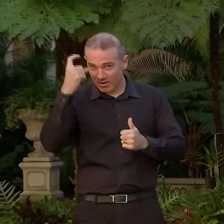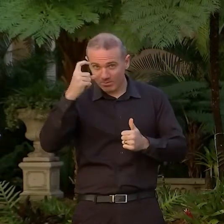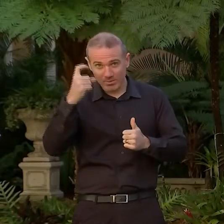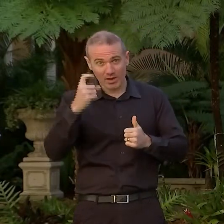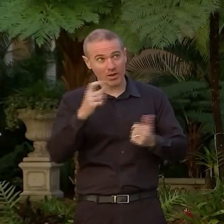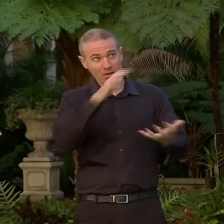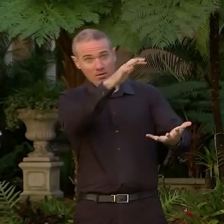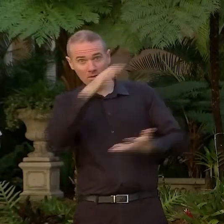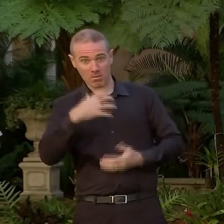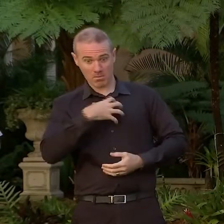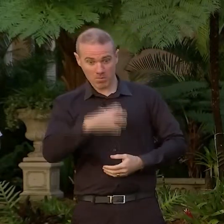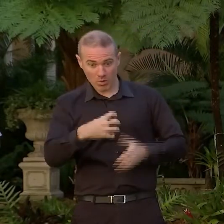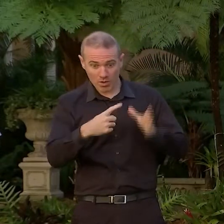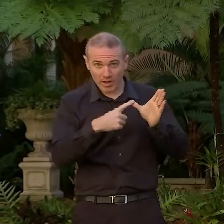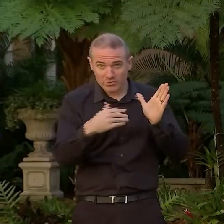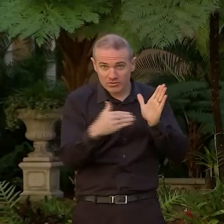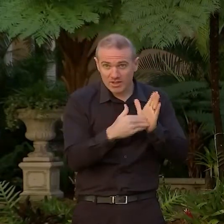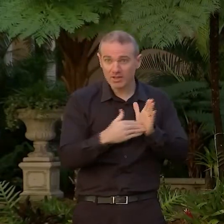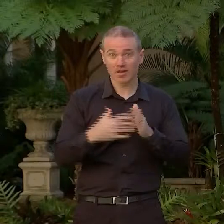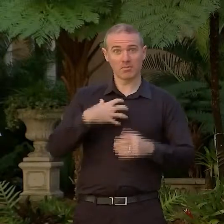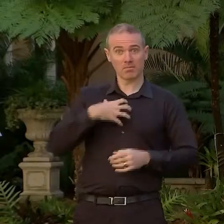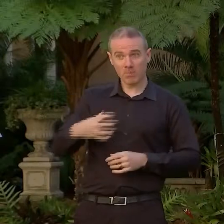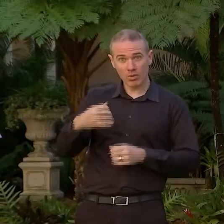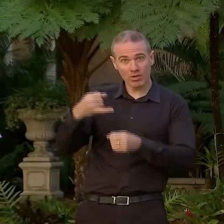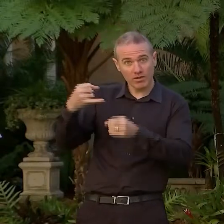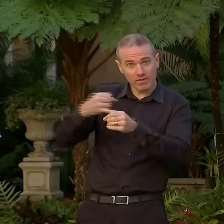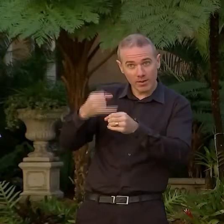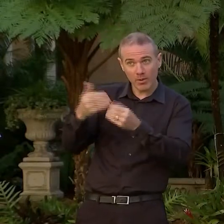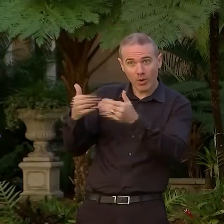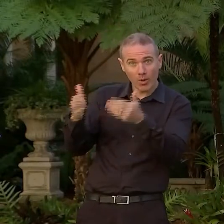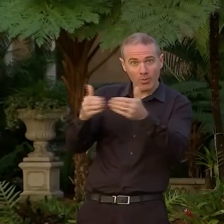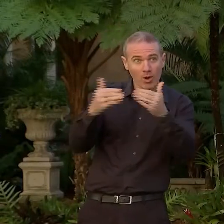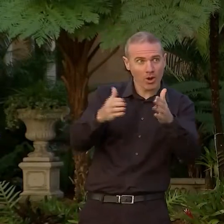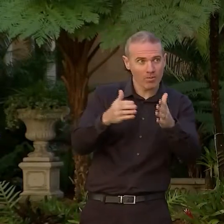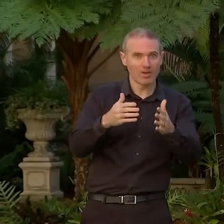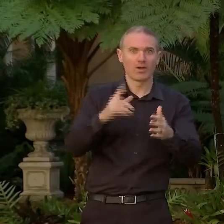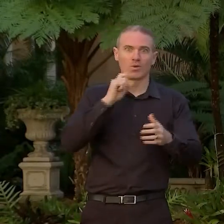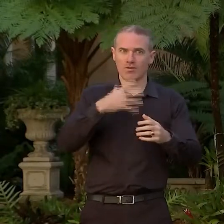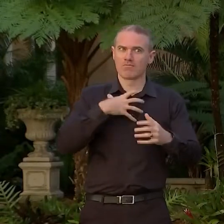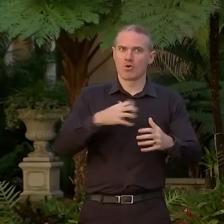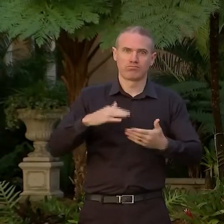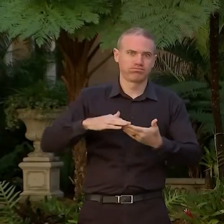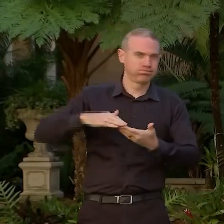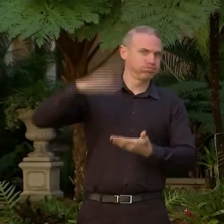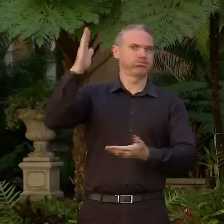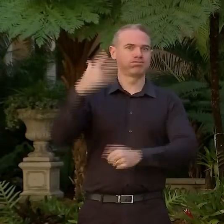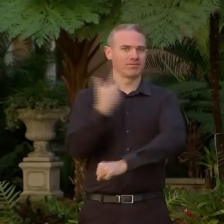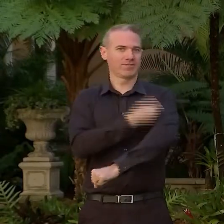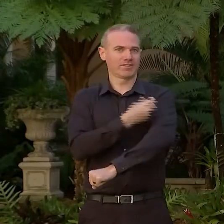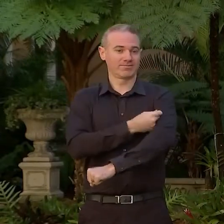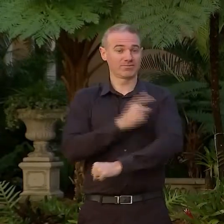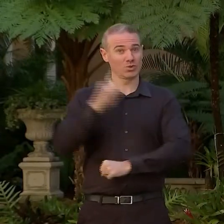come online. It's really exciting to know that our numbers continue to go up, and as of today,